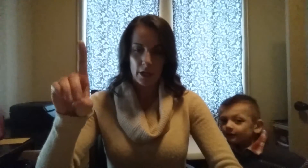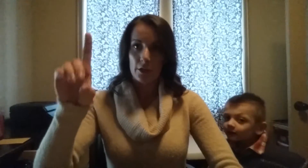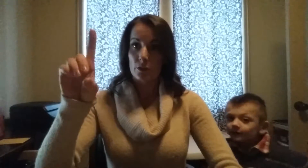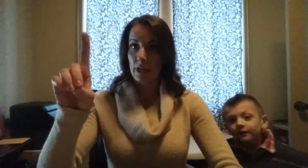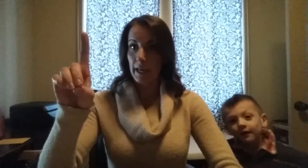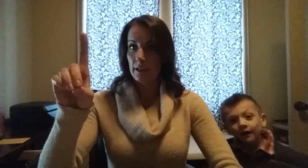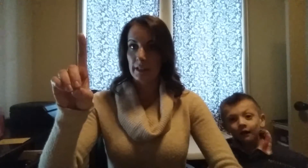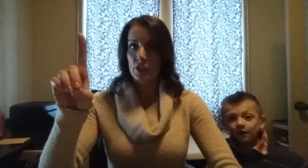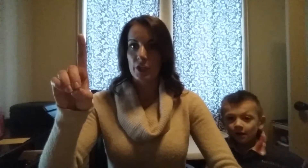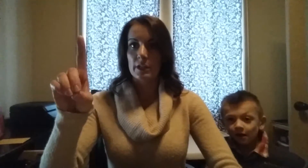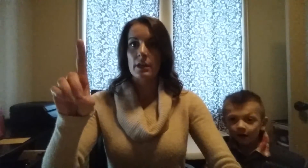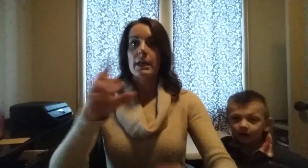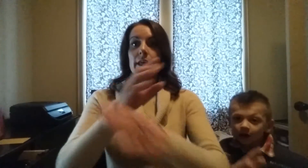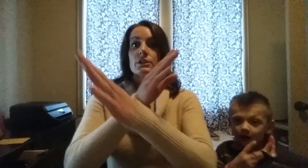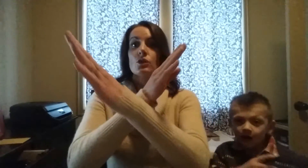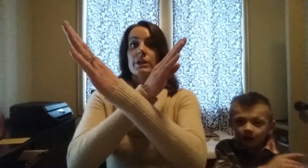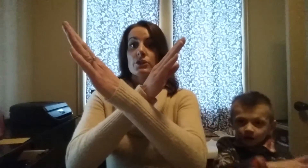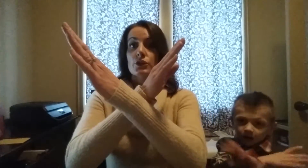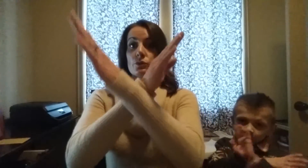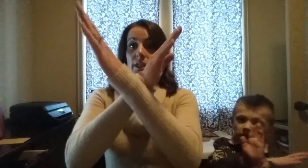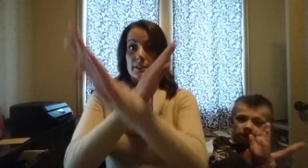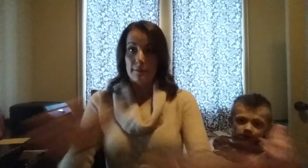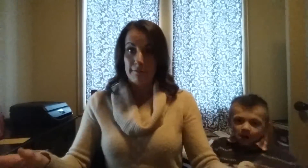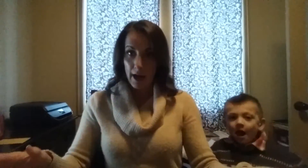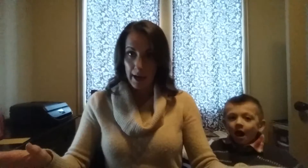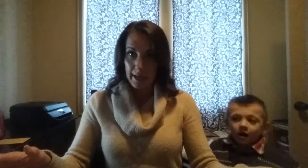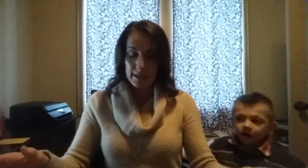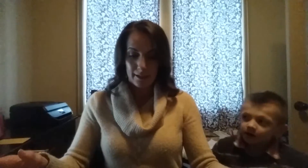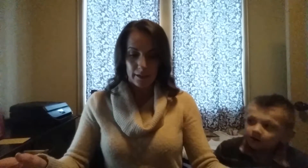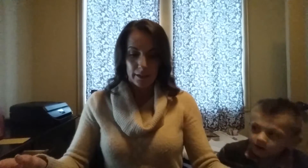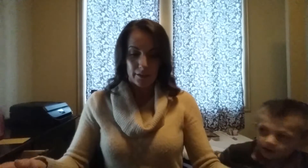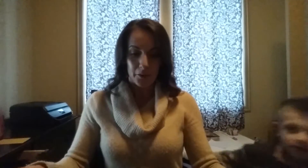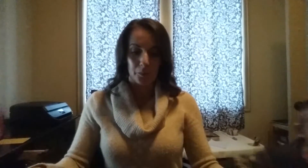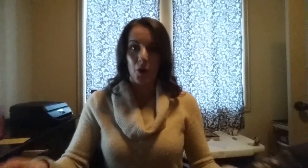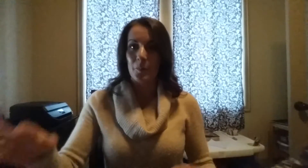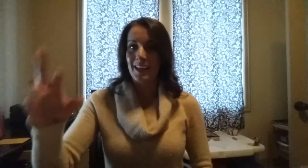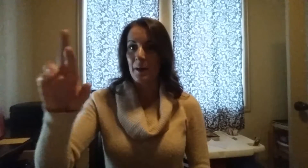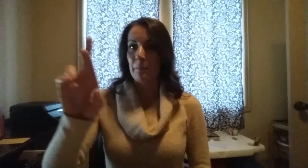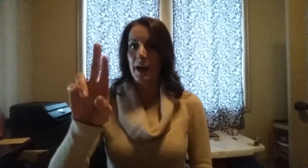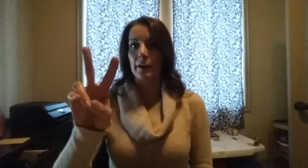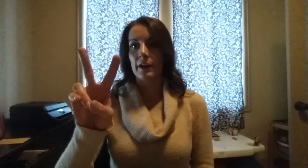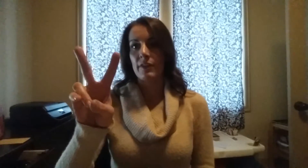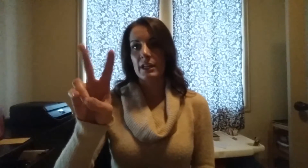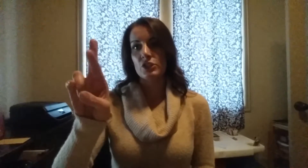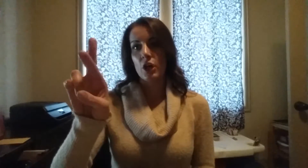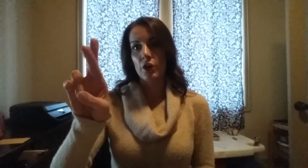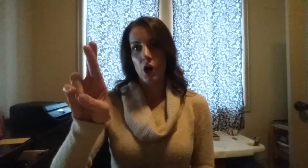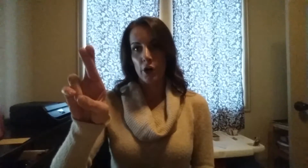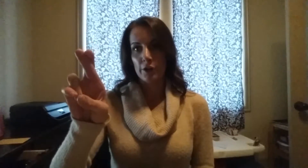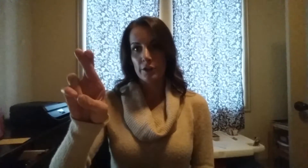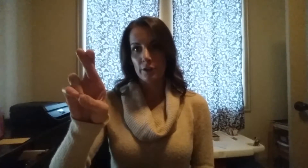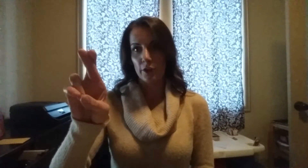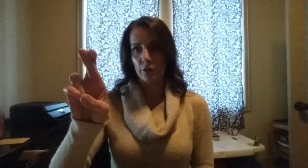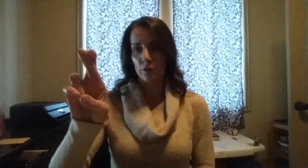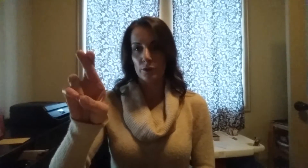So Diocletian is going to divide the Roman Empire, and that is our R. Our curled